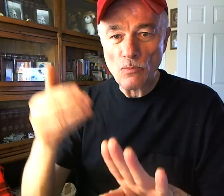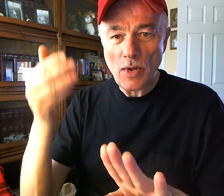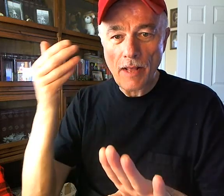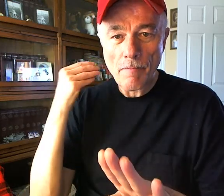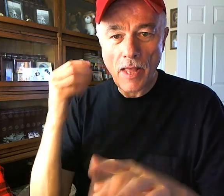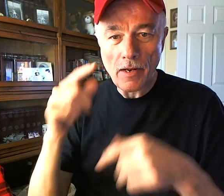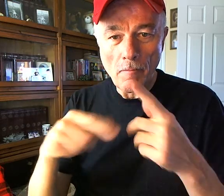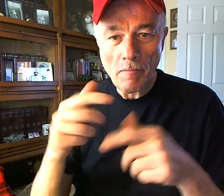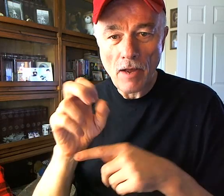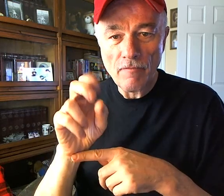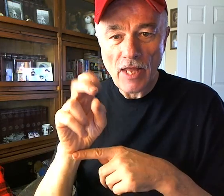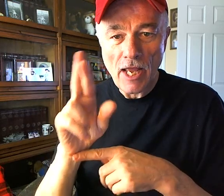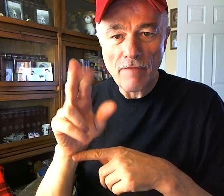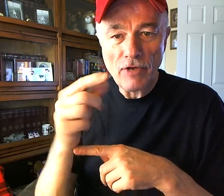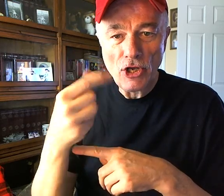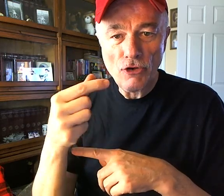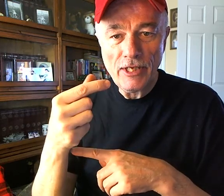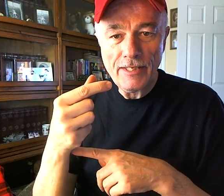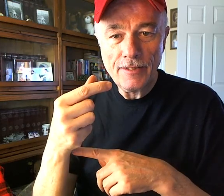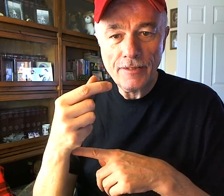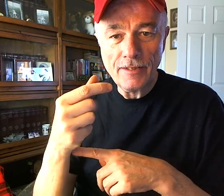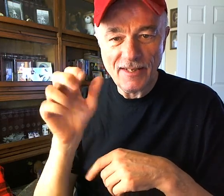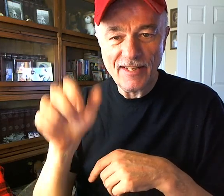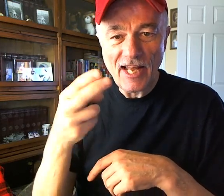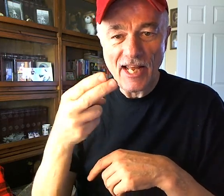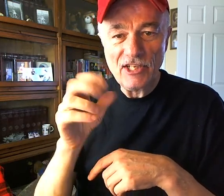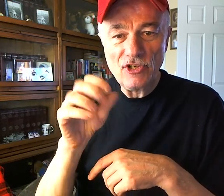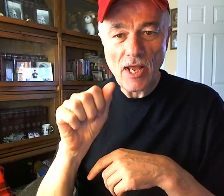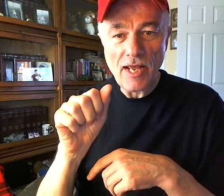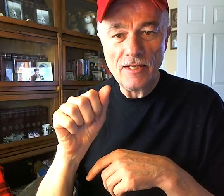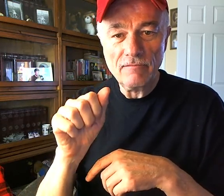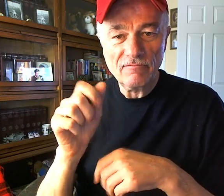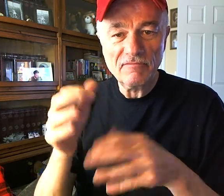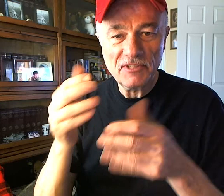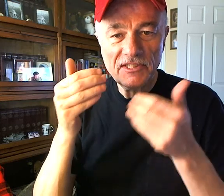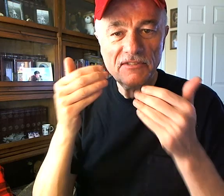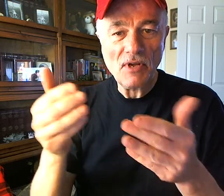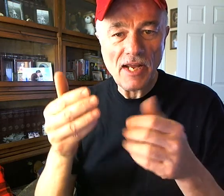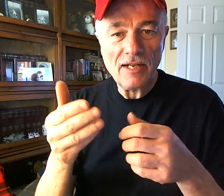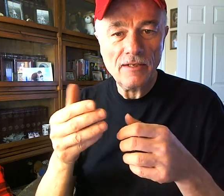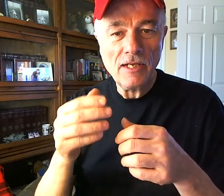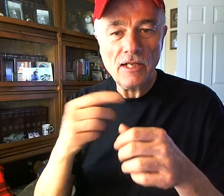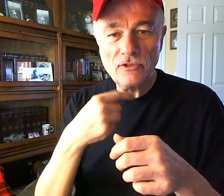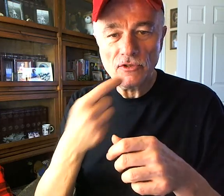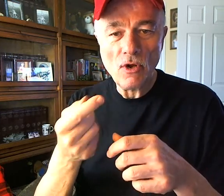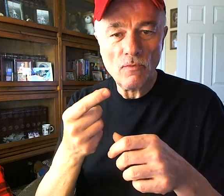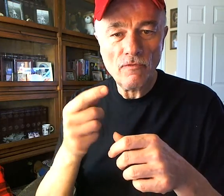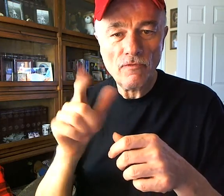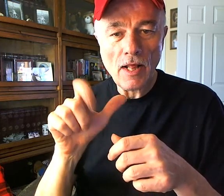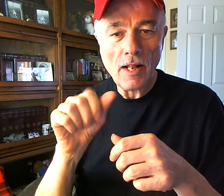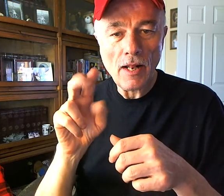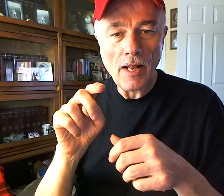can make it fly. These are four smaller rugs, and I sewed them together, like abracadabra, one rug.